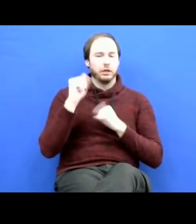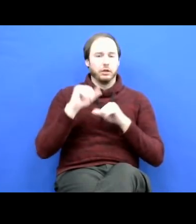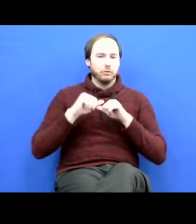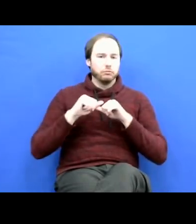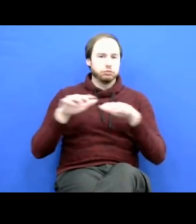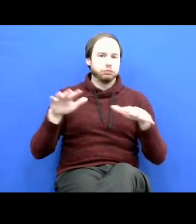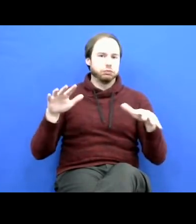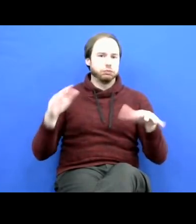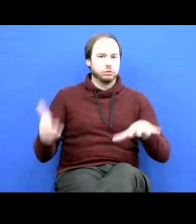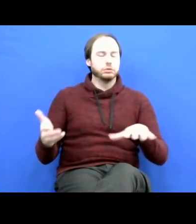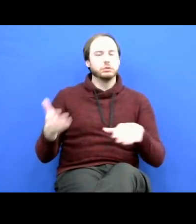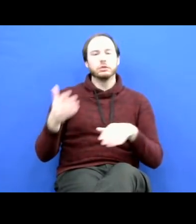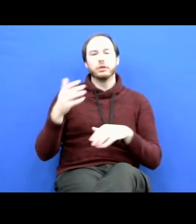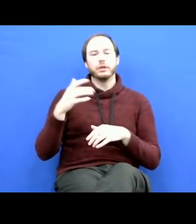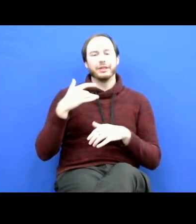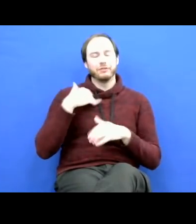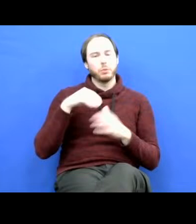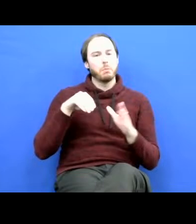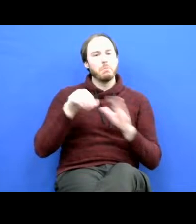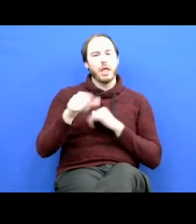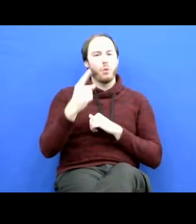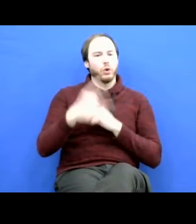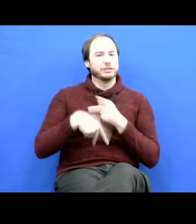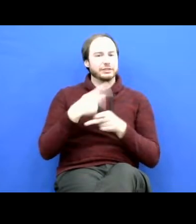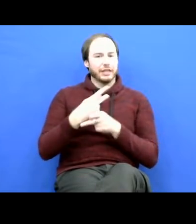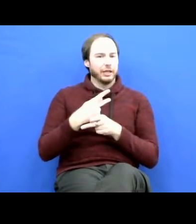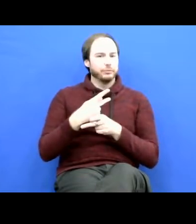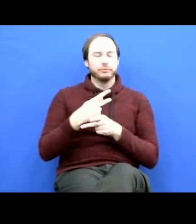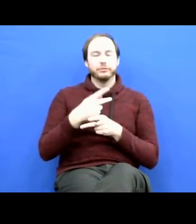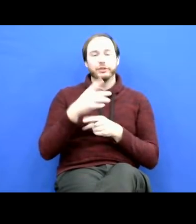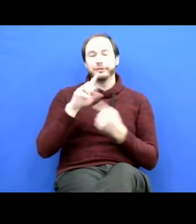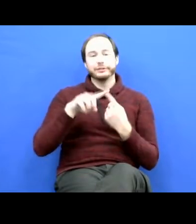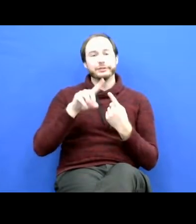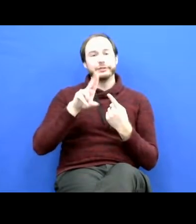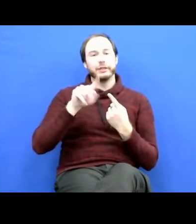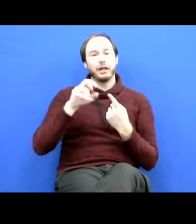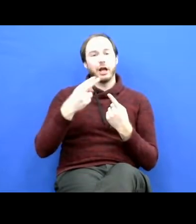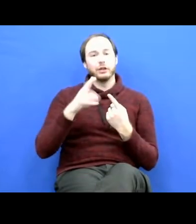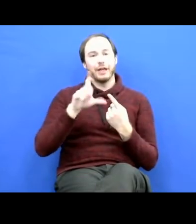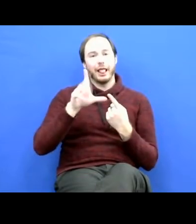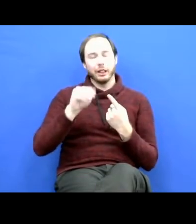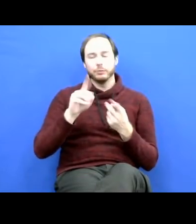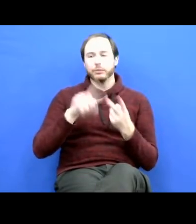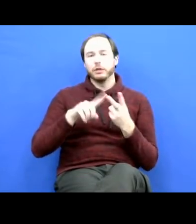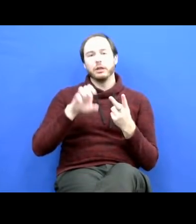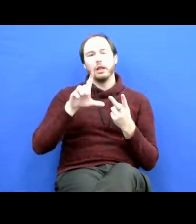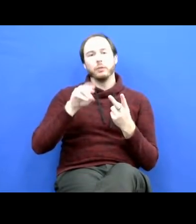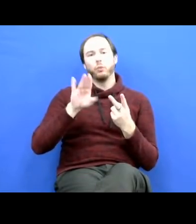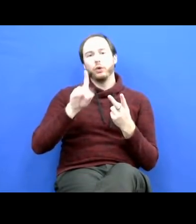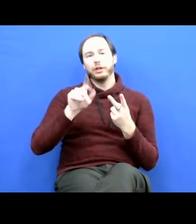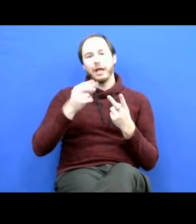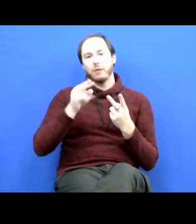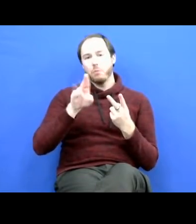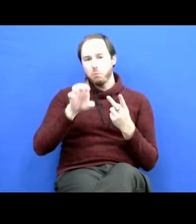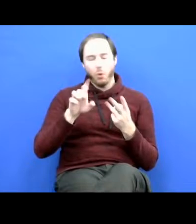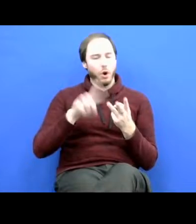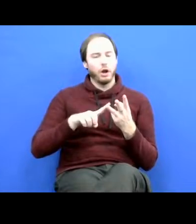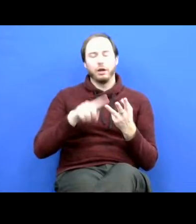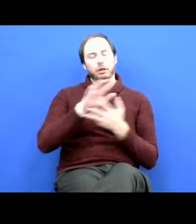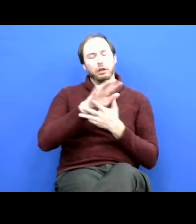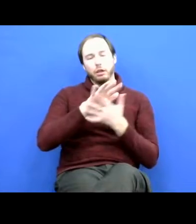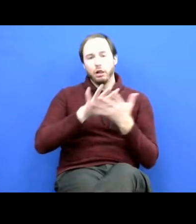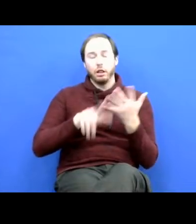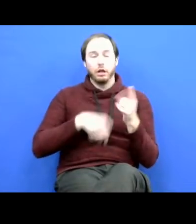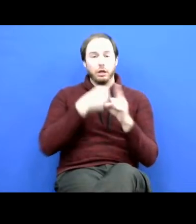people planted monocultures. Yep. And whether it was Dutch elm disease, emerald ash borers, disease comes through and wipes